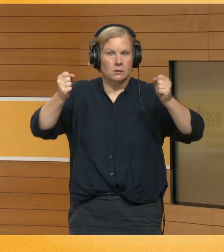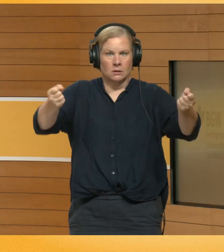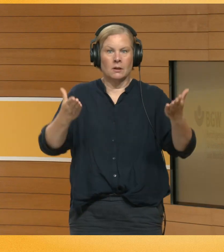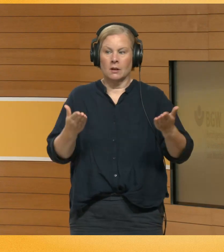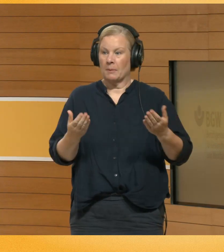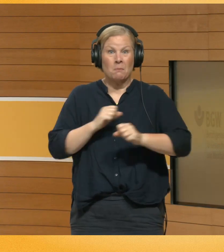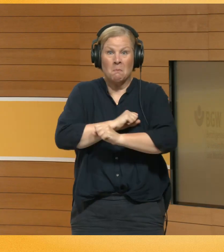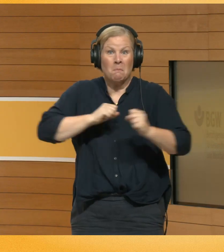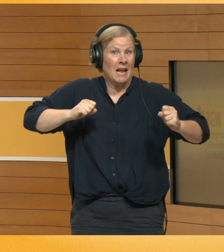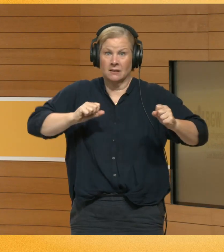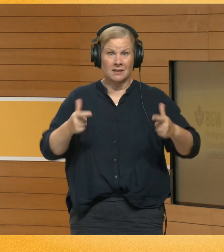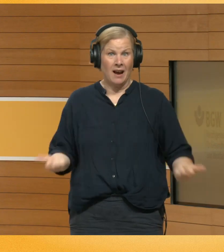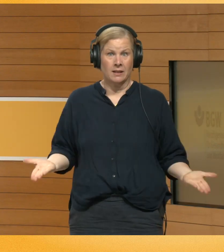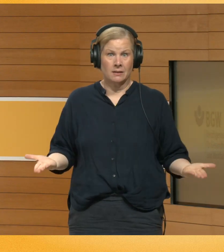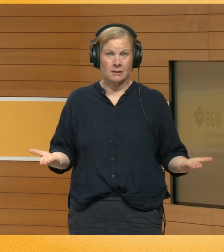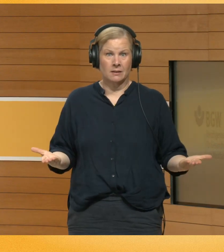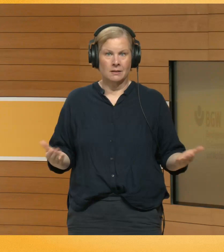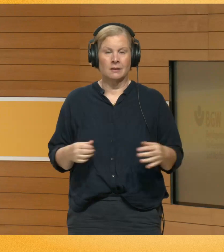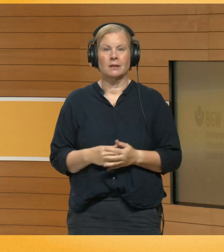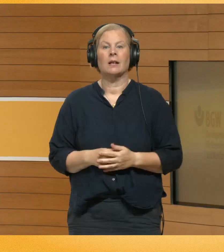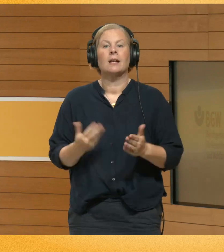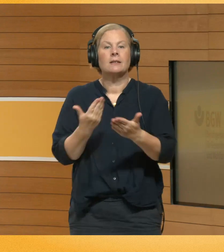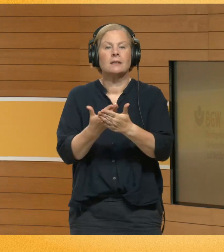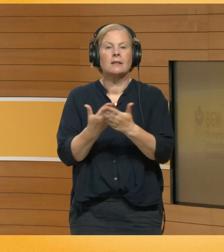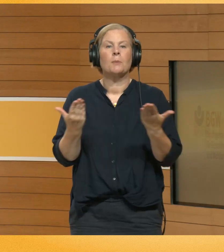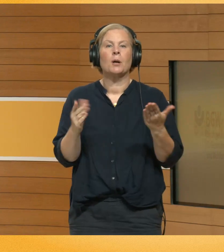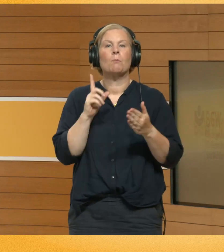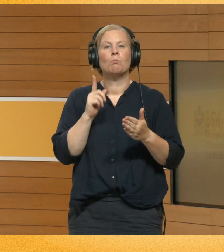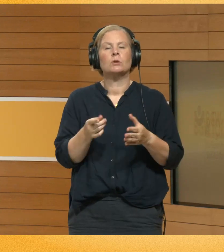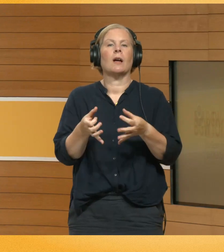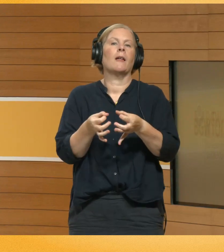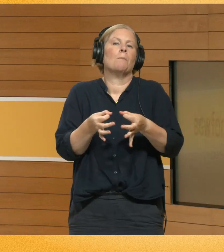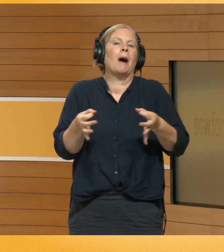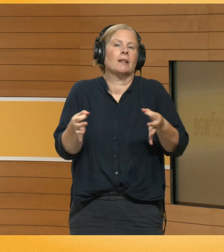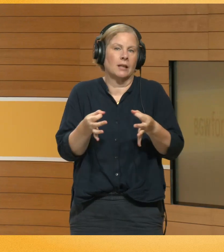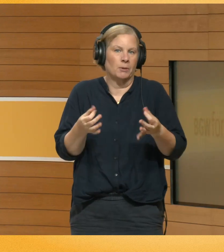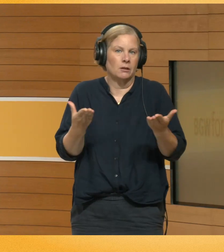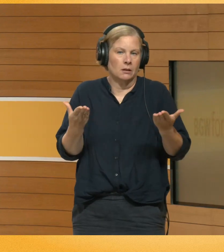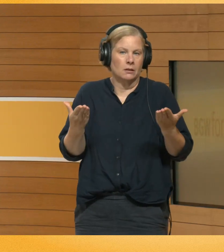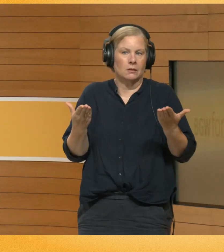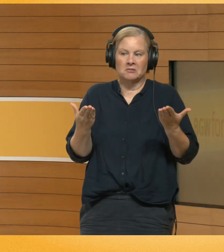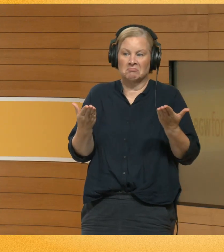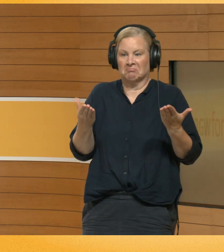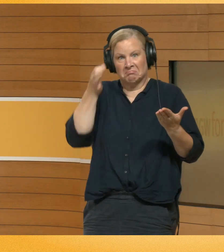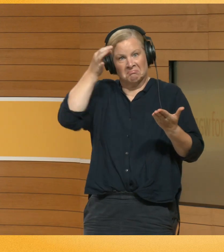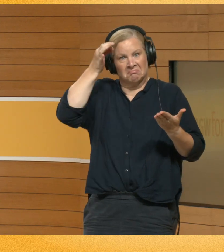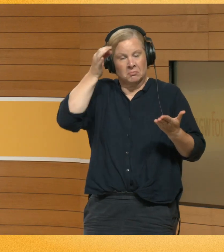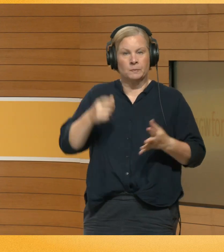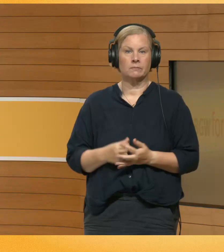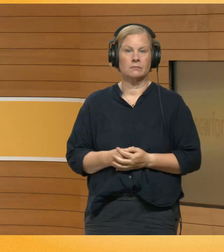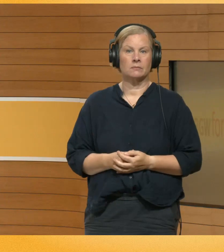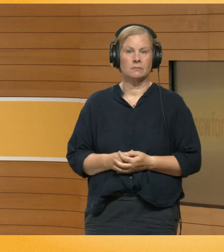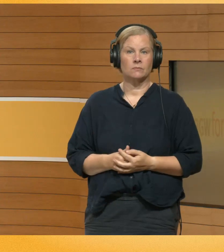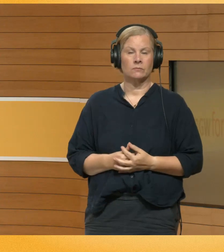to accommodate, of course, the amounts of people expiring, but also accommodate